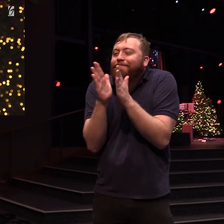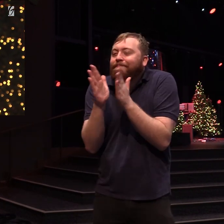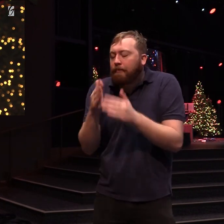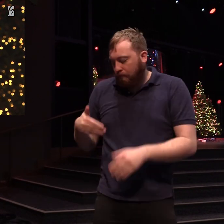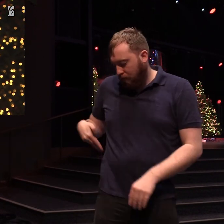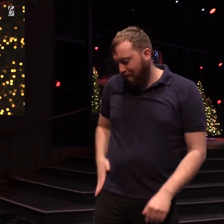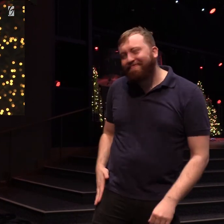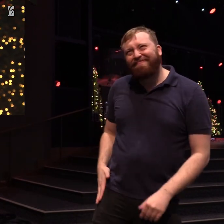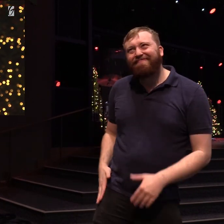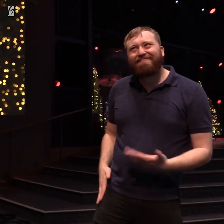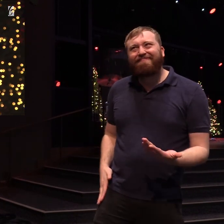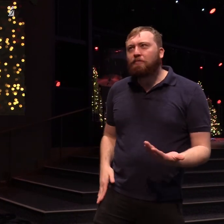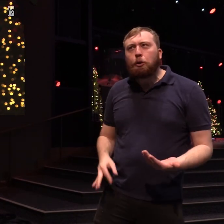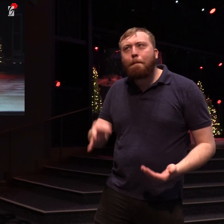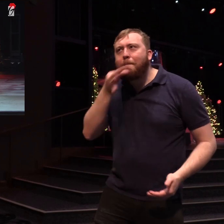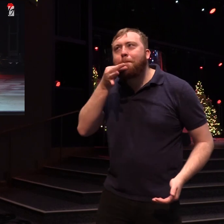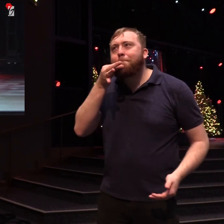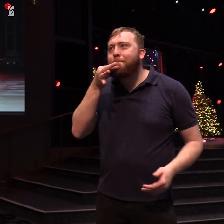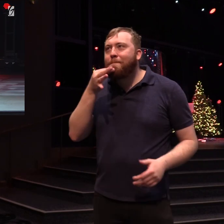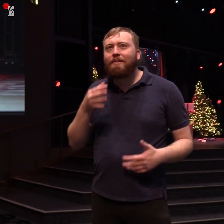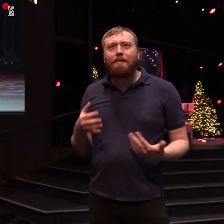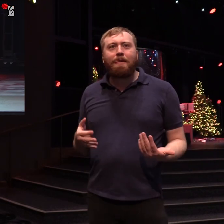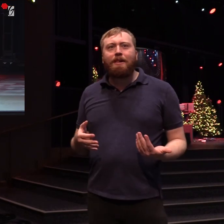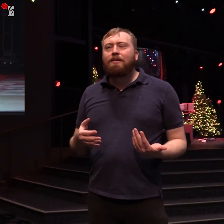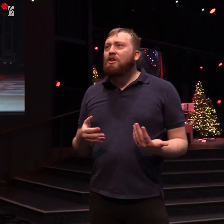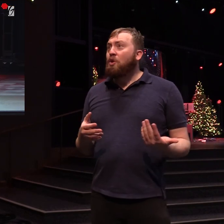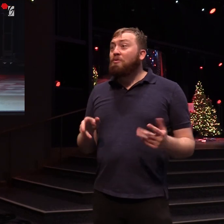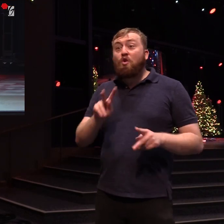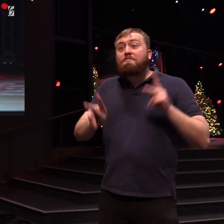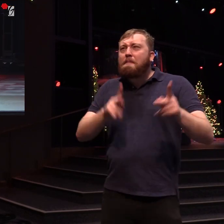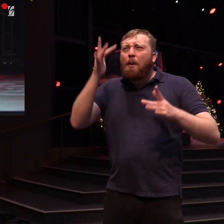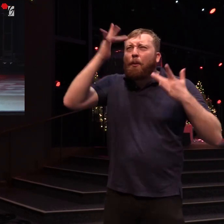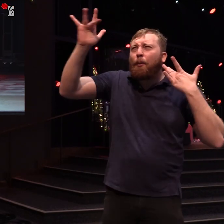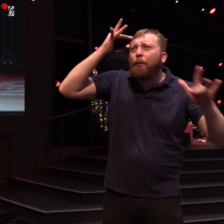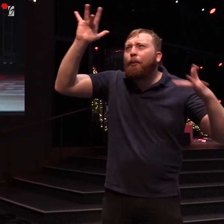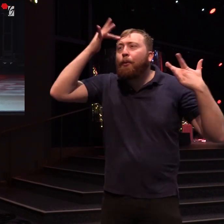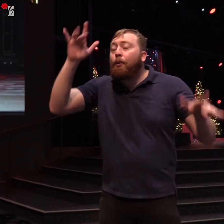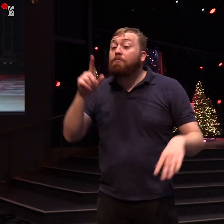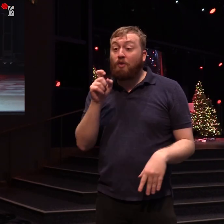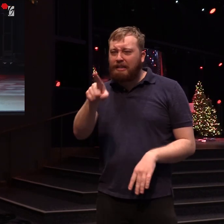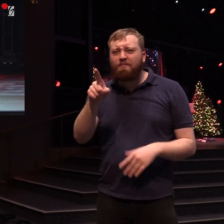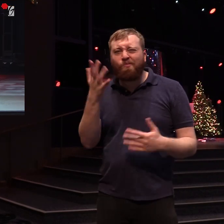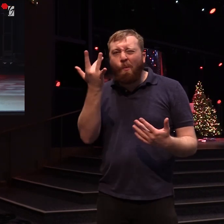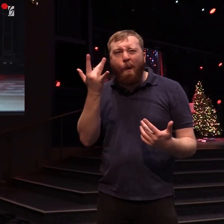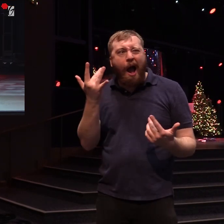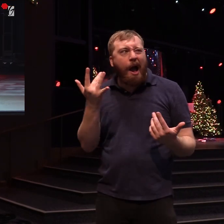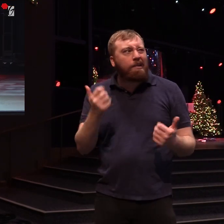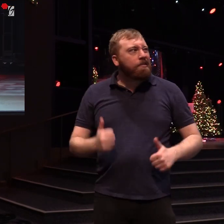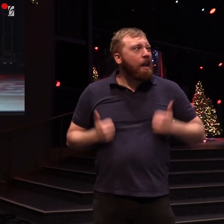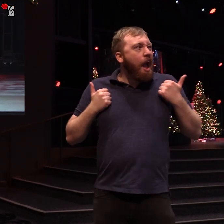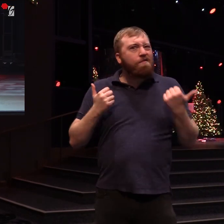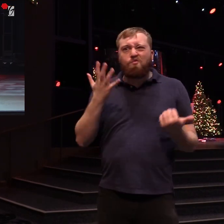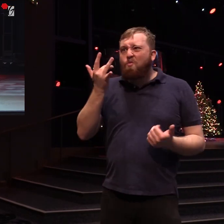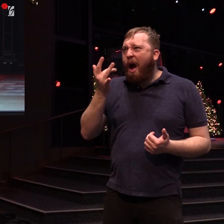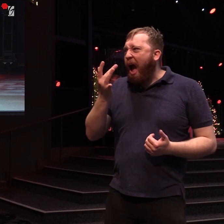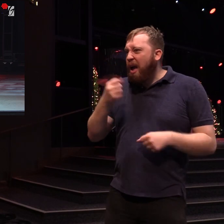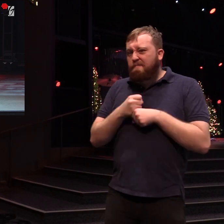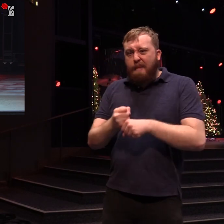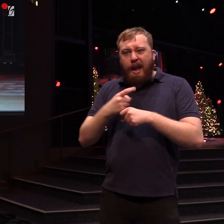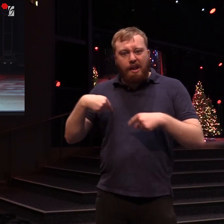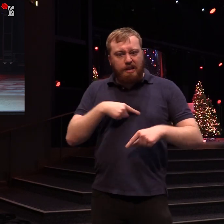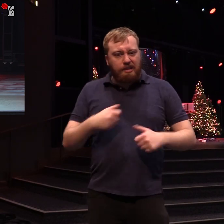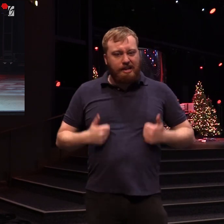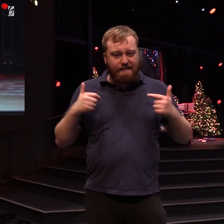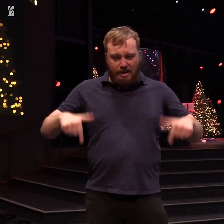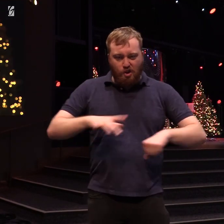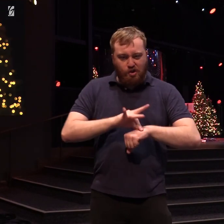ask most people who develop that computer, why are we on this earth? And they give you a look with saucer-wide eyes